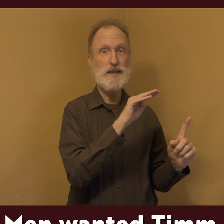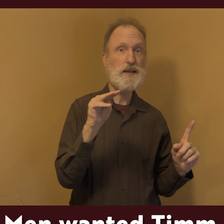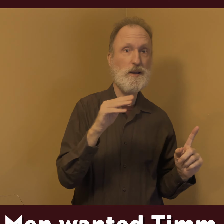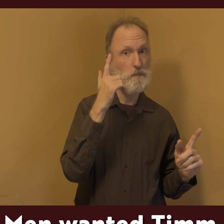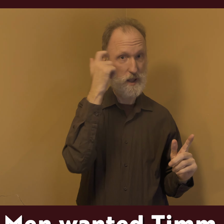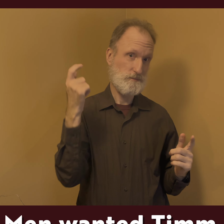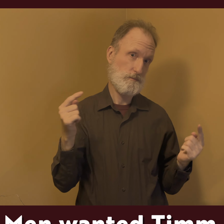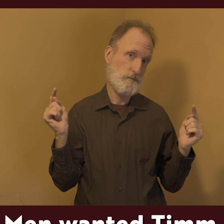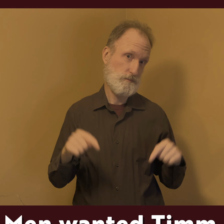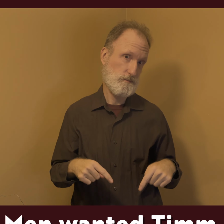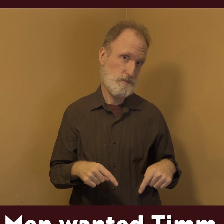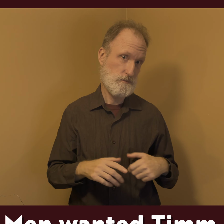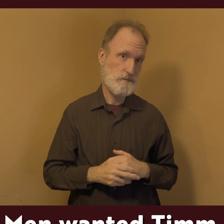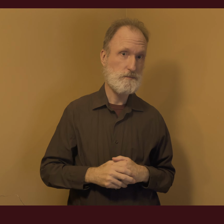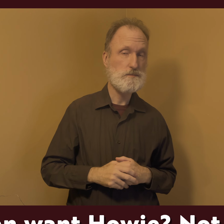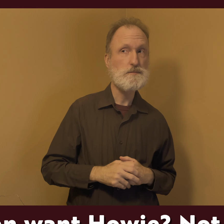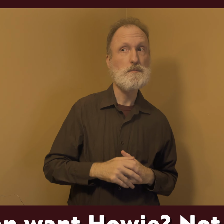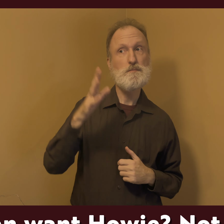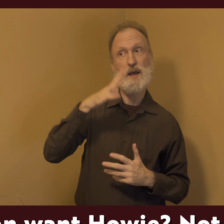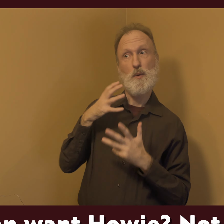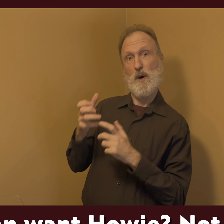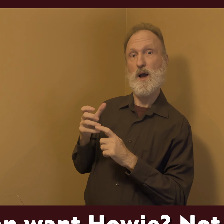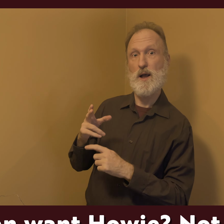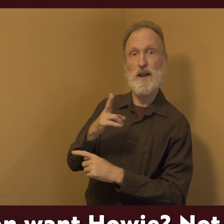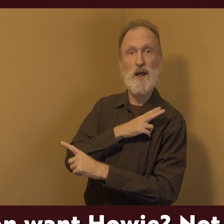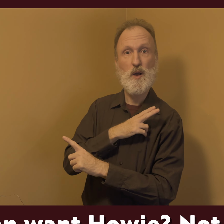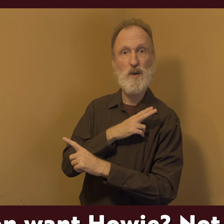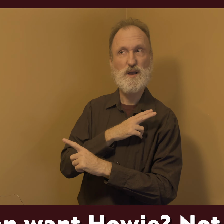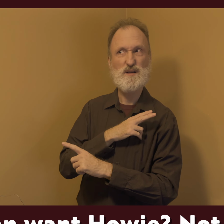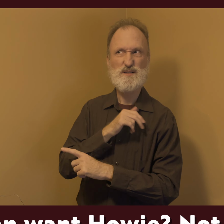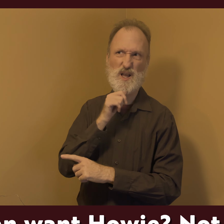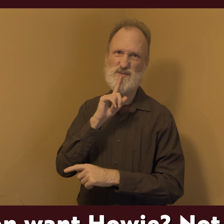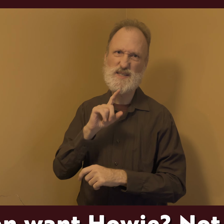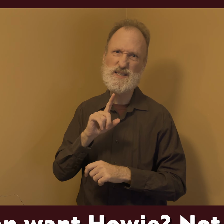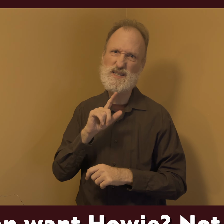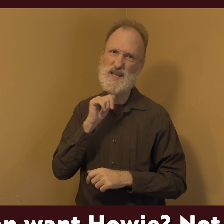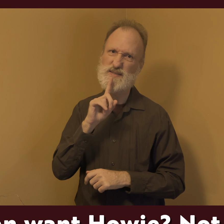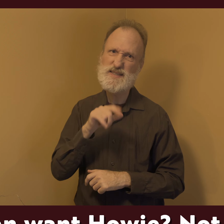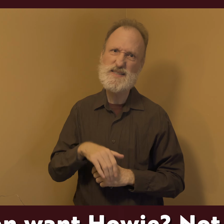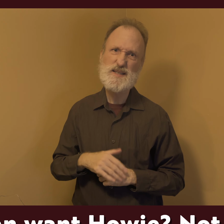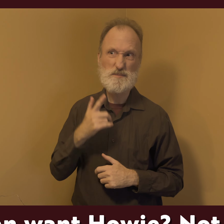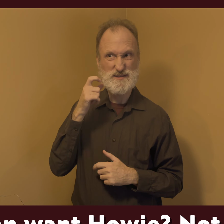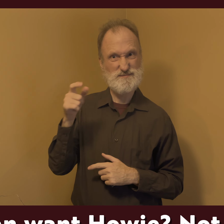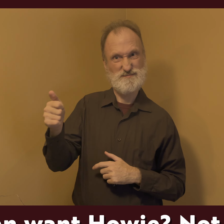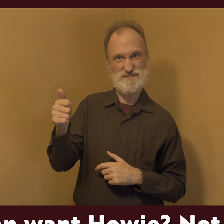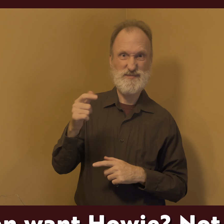his... Did men want Howie? Not really. He was just average down